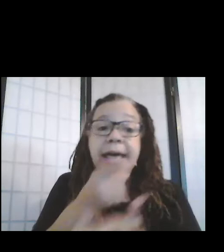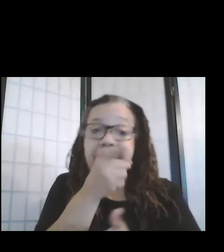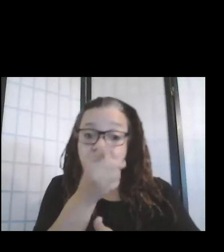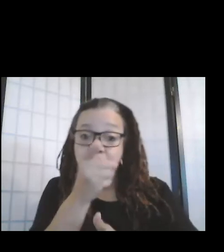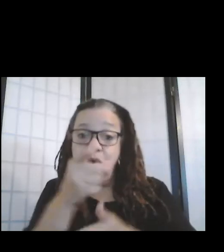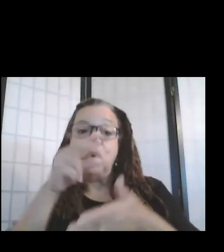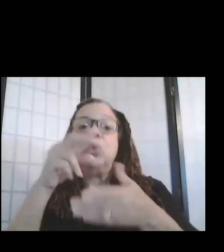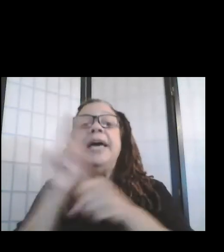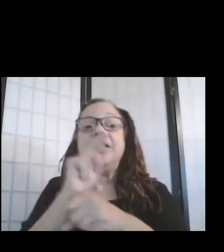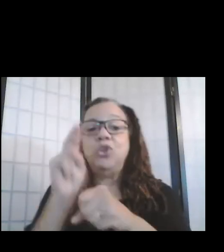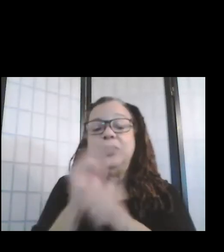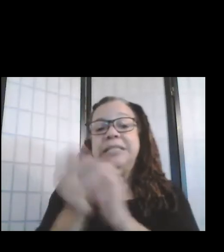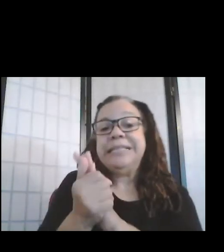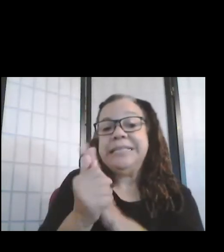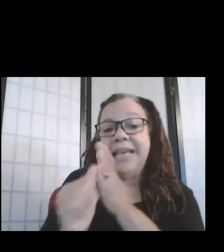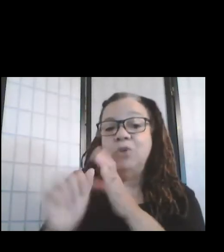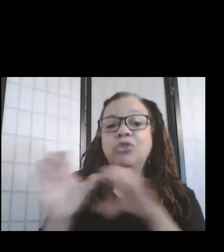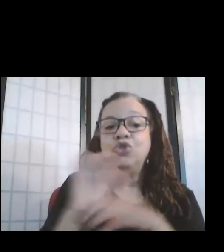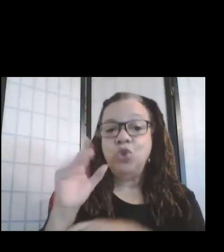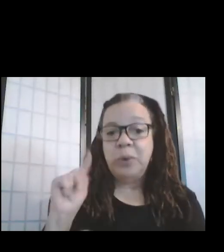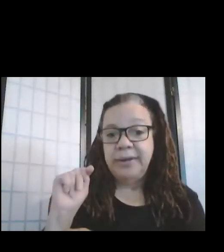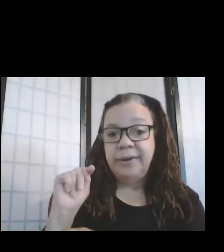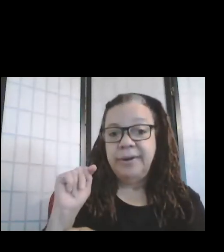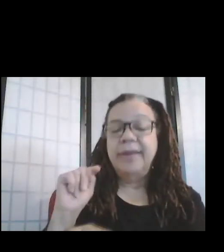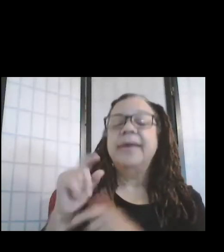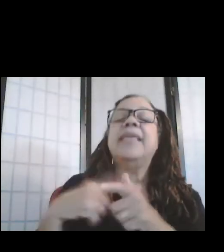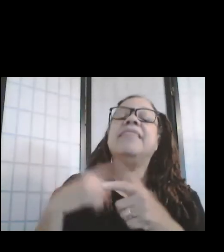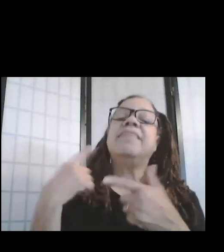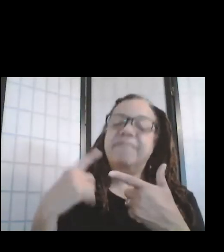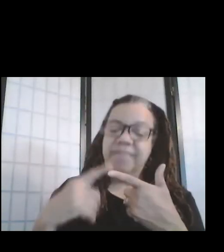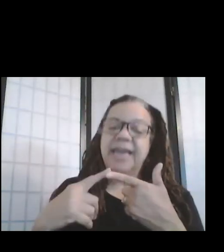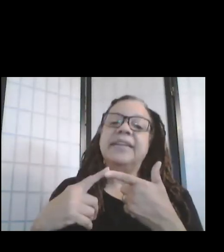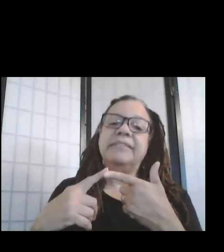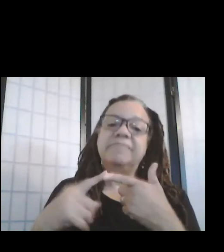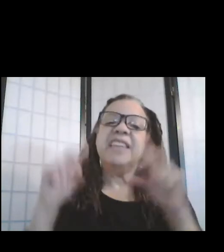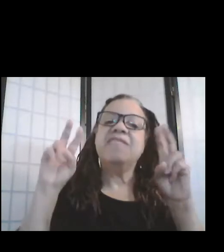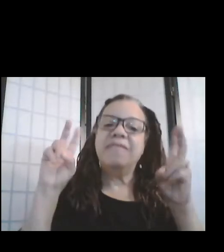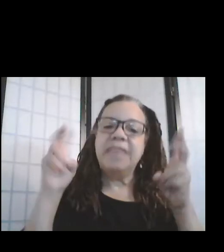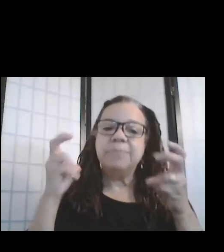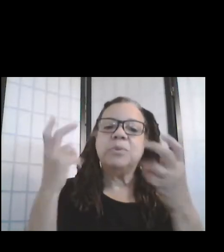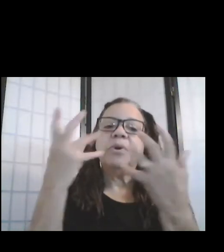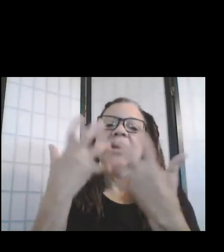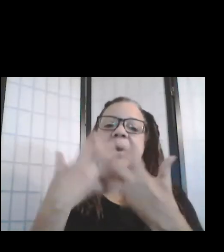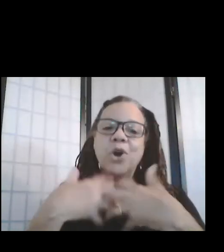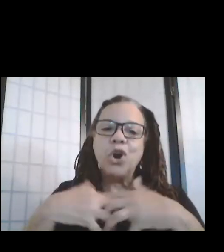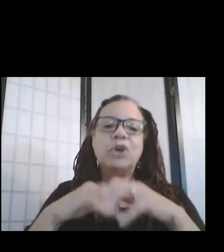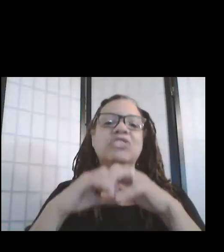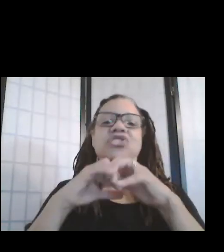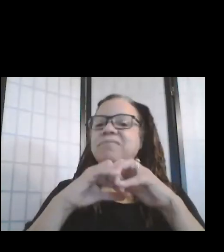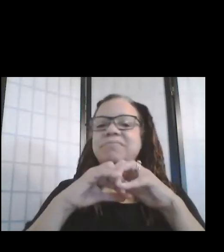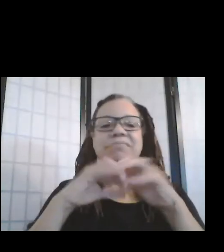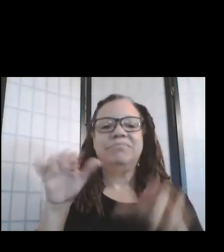craft to do that story, then themes will emerge